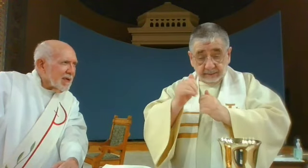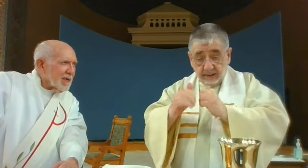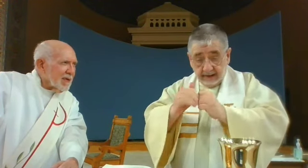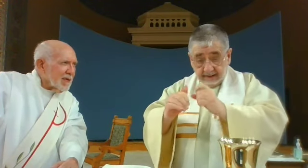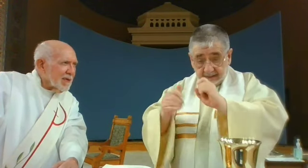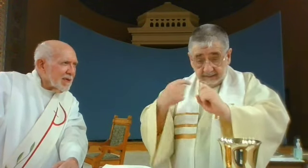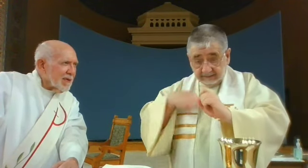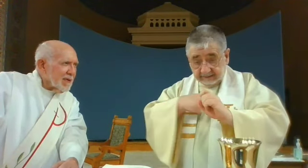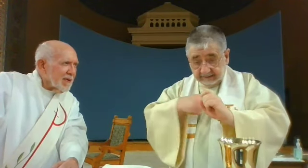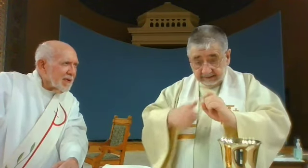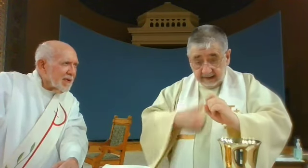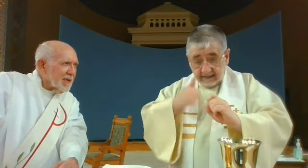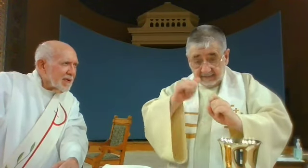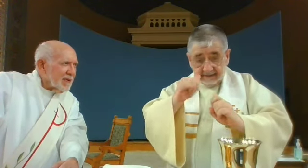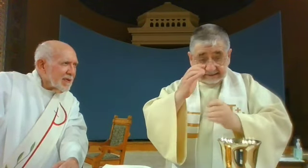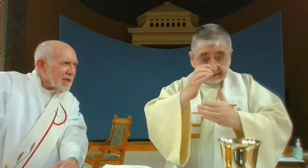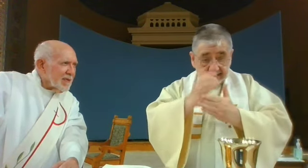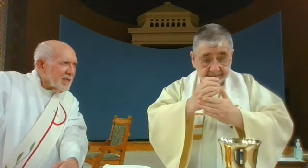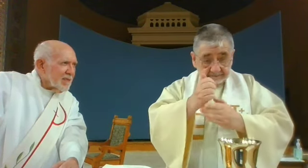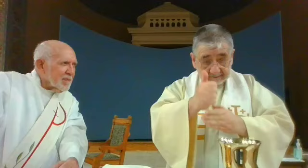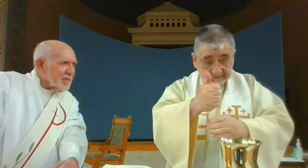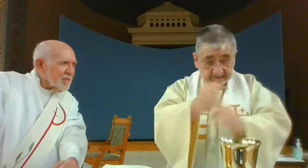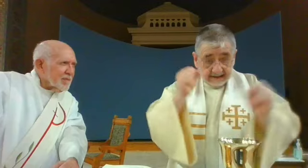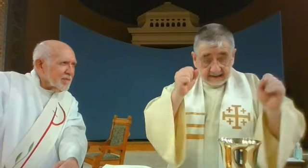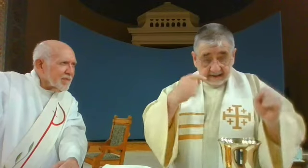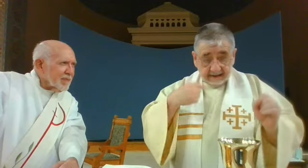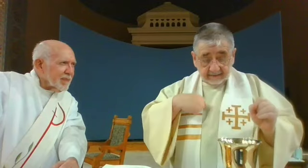the bread of life and the chalice of salvation,